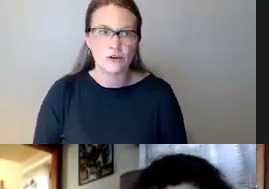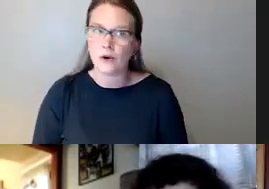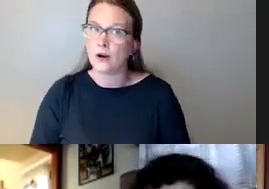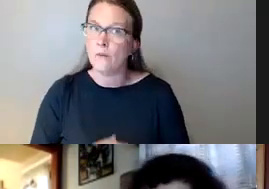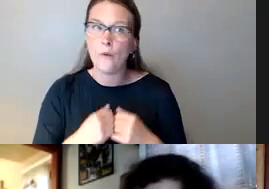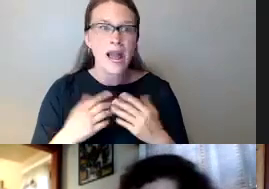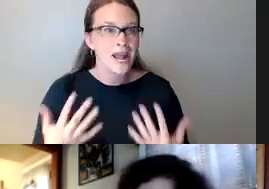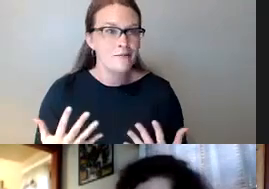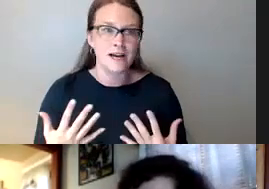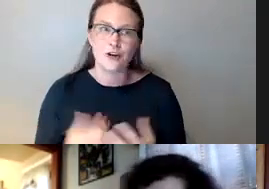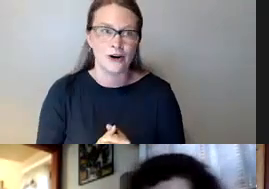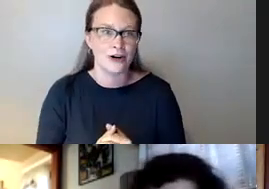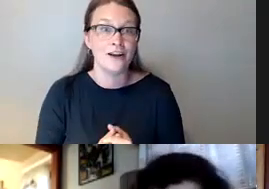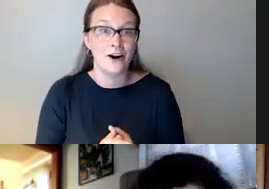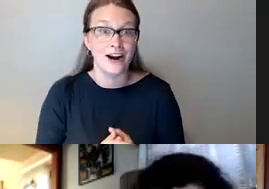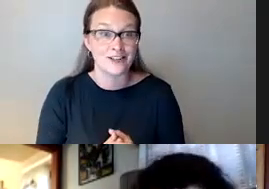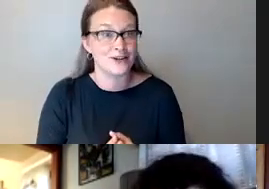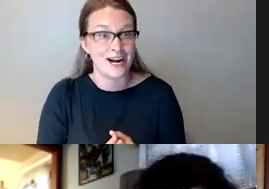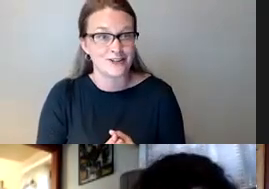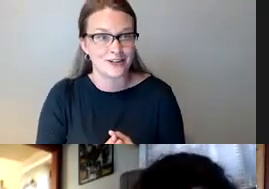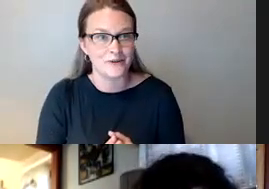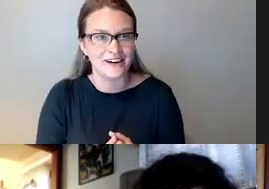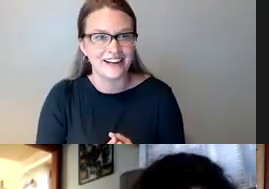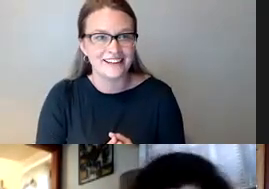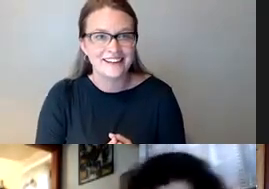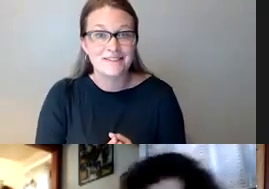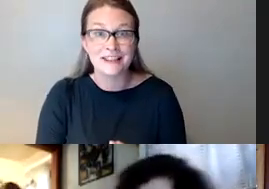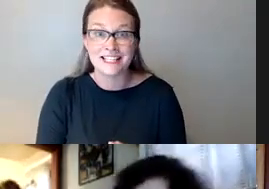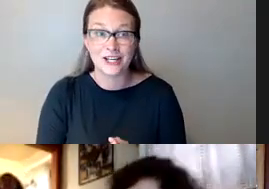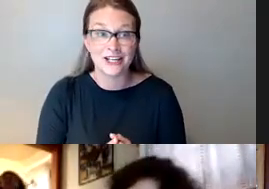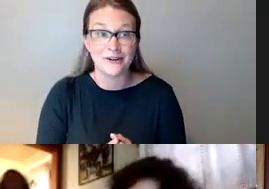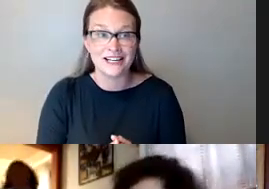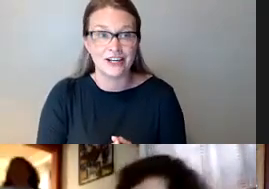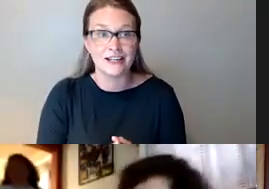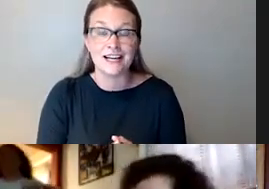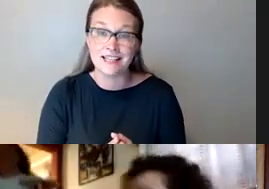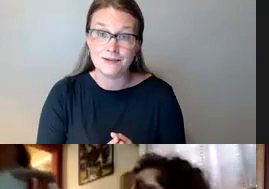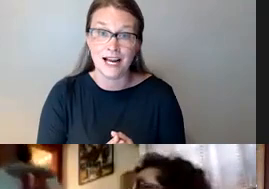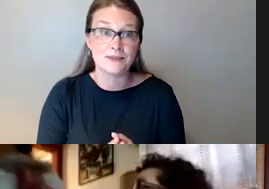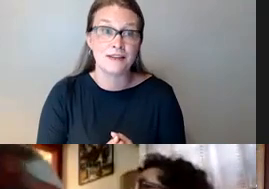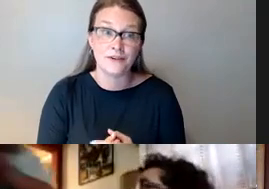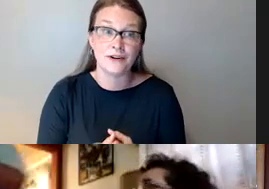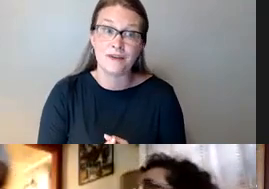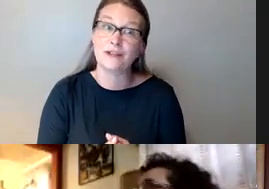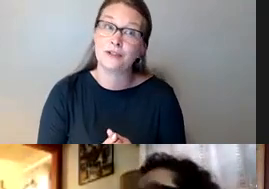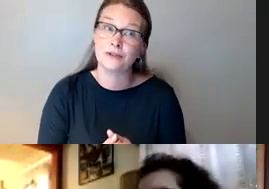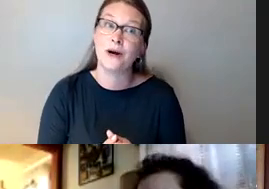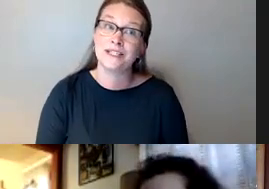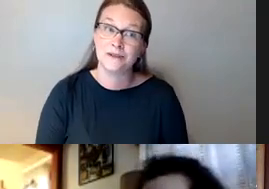are working way much harder than our hands are actually working. But that's a good question. Now, sometimes if you're up there too long, we do